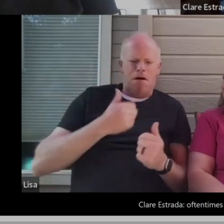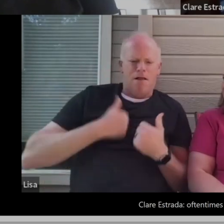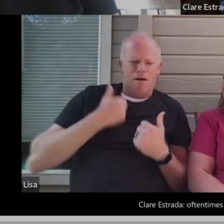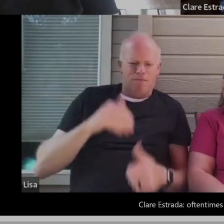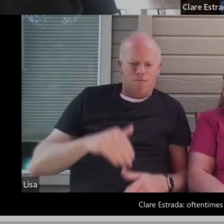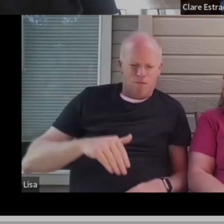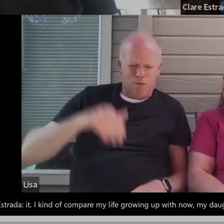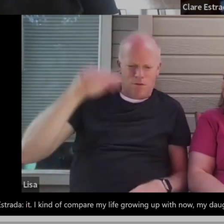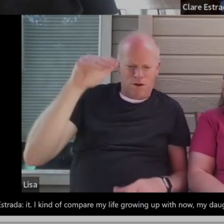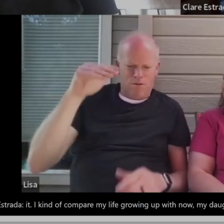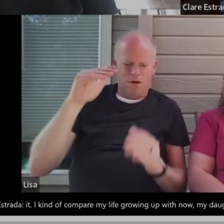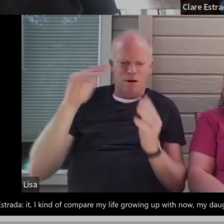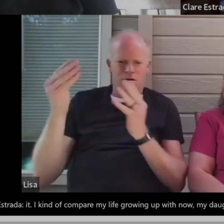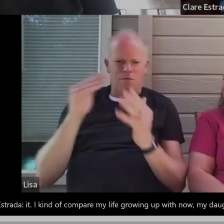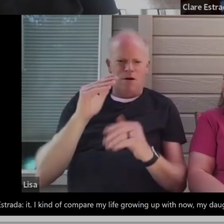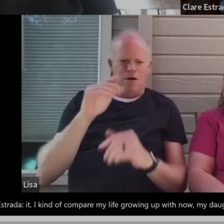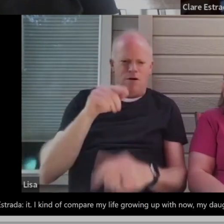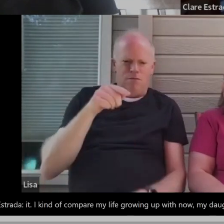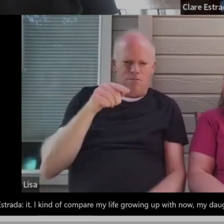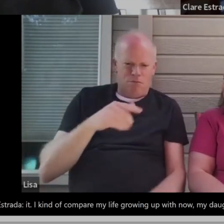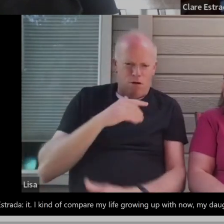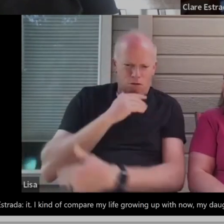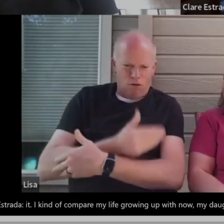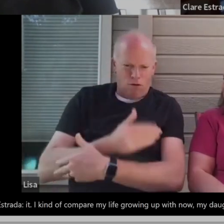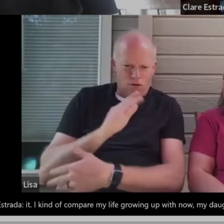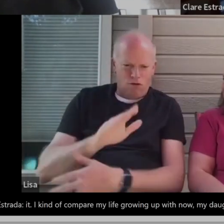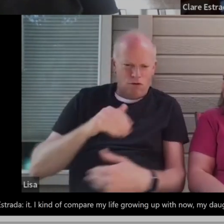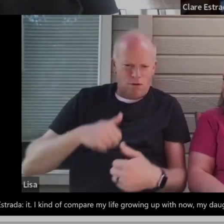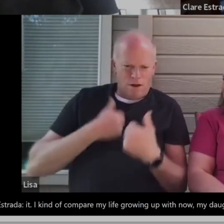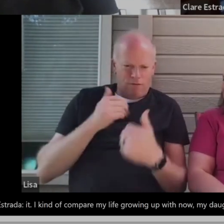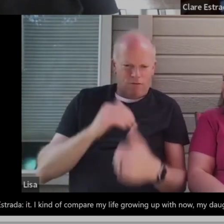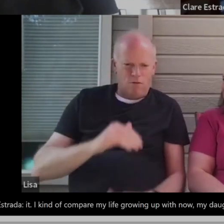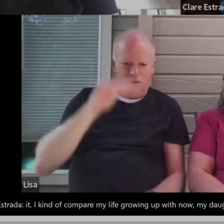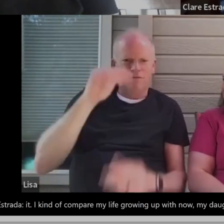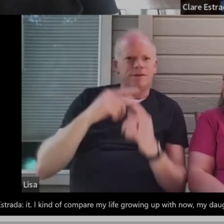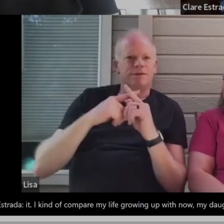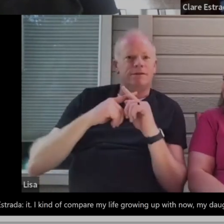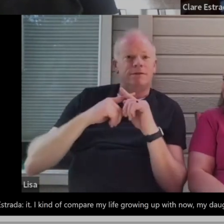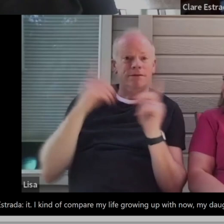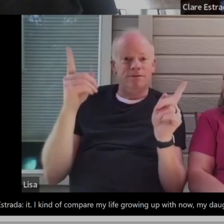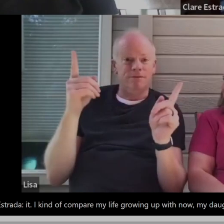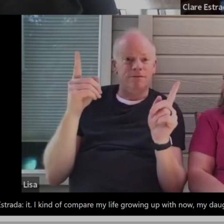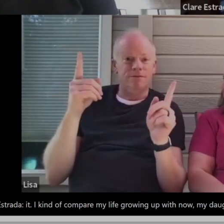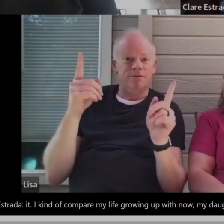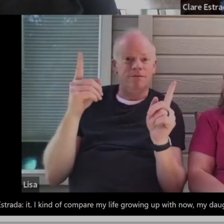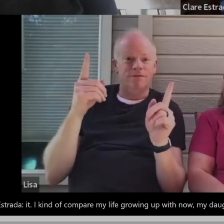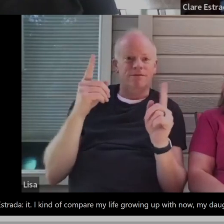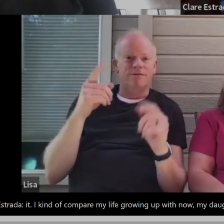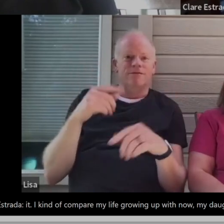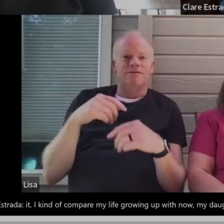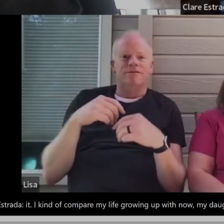oftentimes I kind of compare my life growing up with now my daughter, her life as she grows, and it's so different.